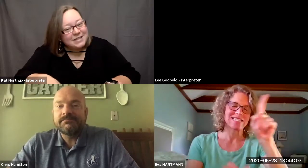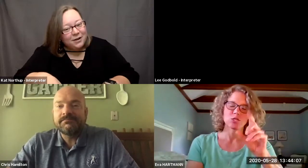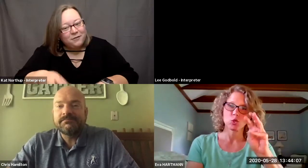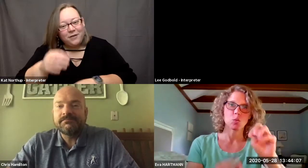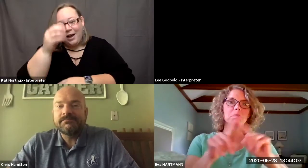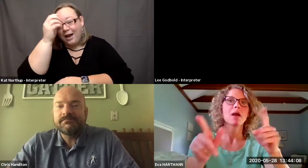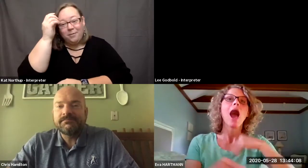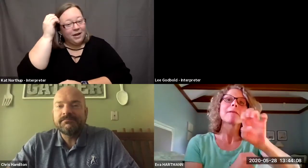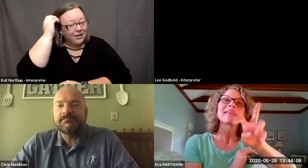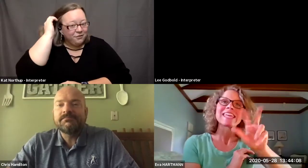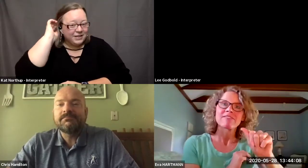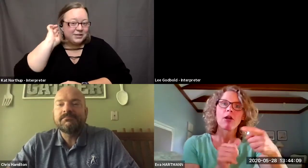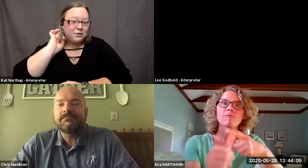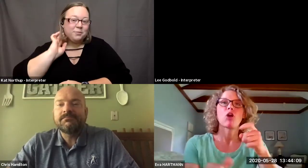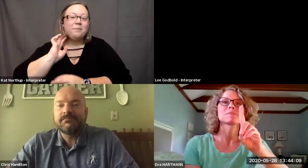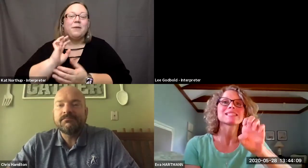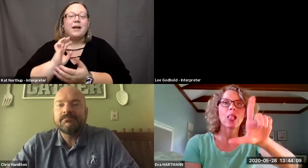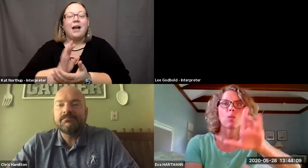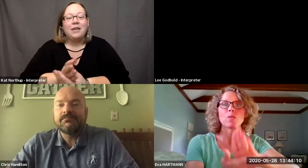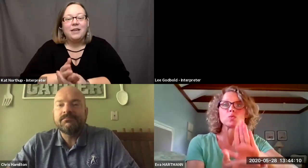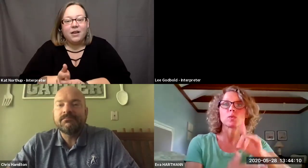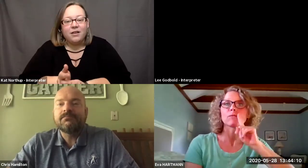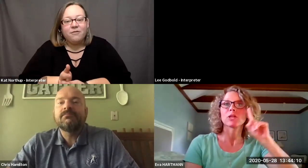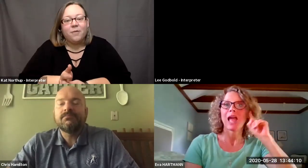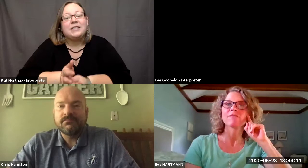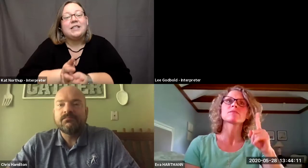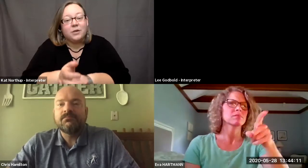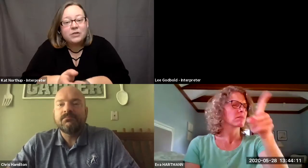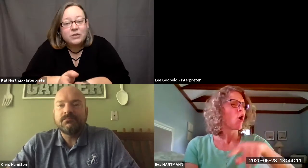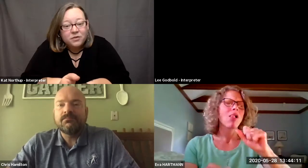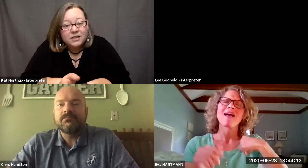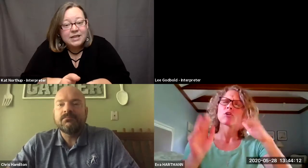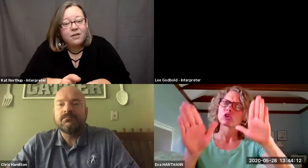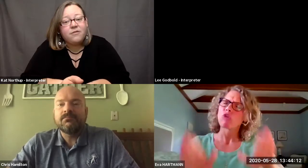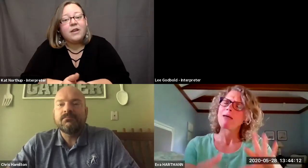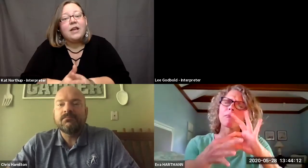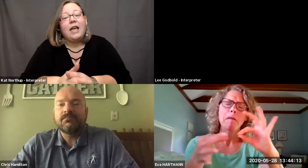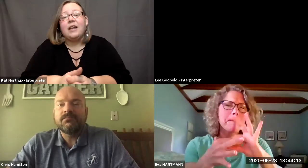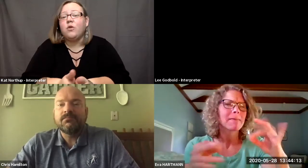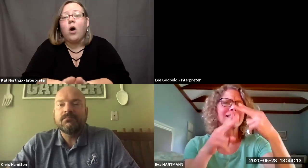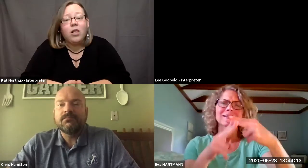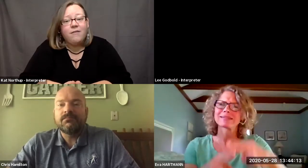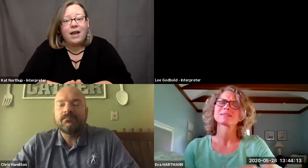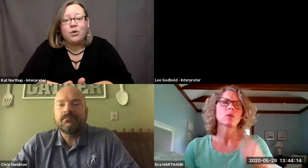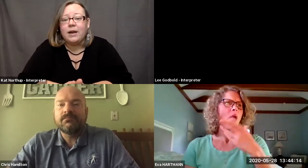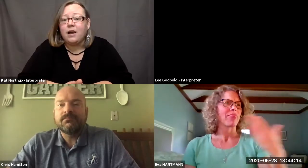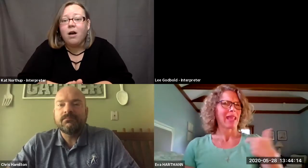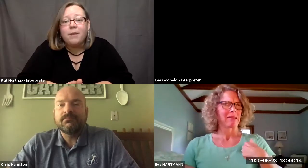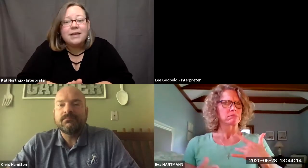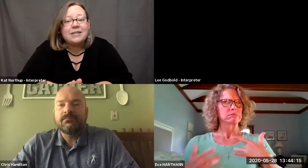myself. I'm not going to fix Zoom, but I'm Eva from the Delaware School for the Deaf. And you all have had great comments that